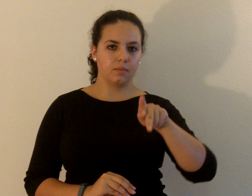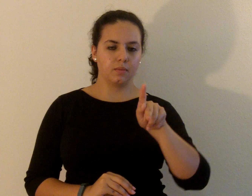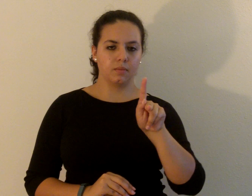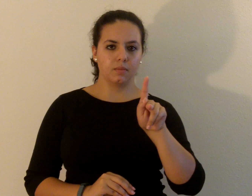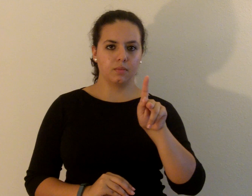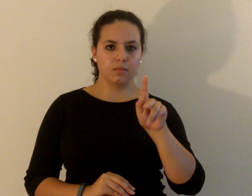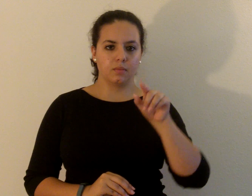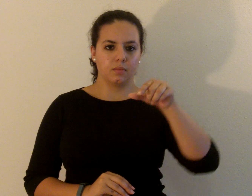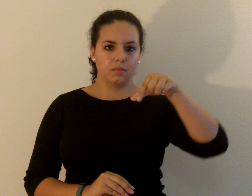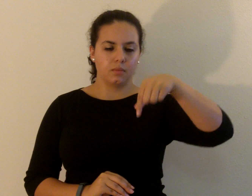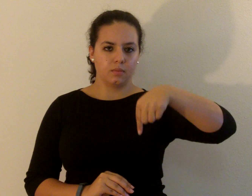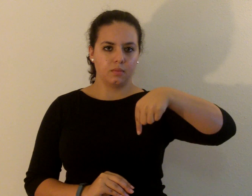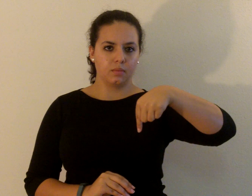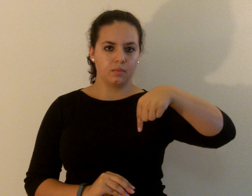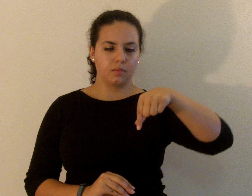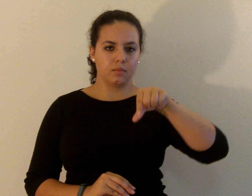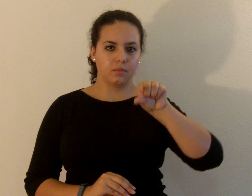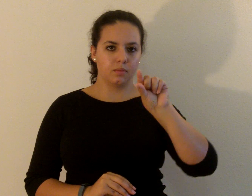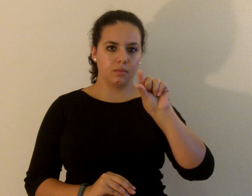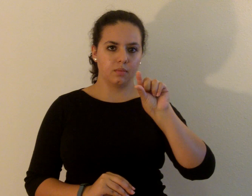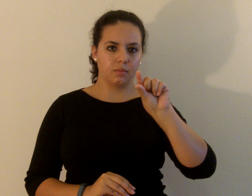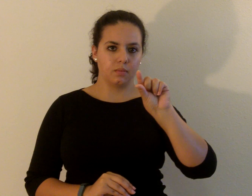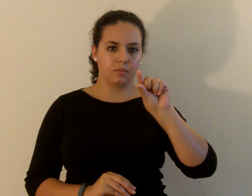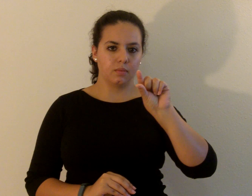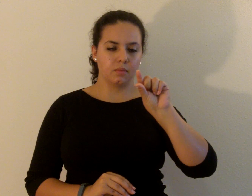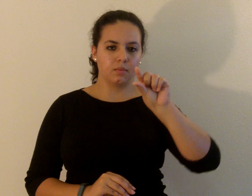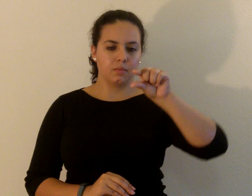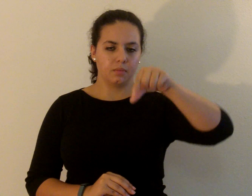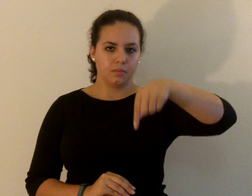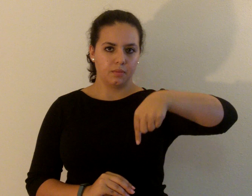Q is just like our G, and it drops.